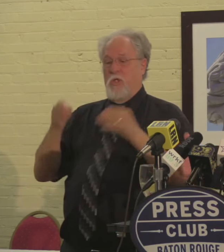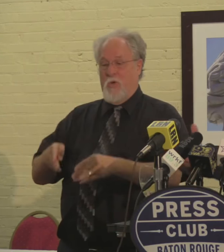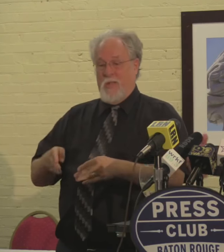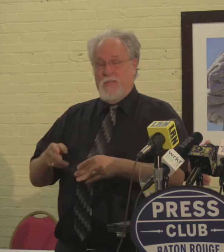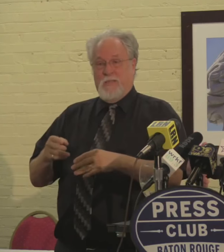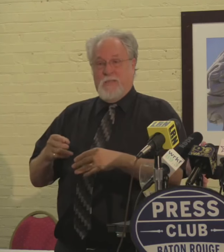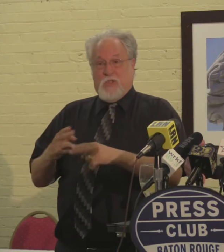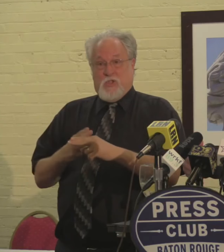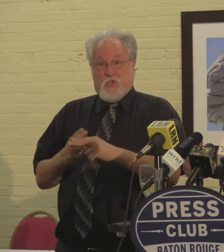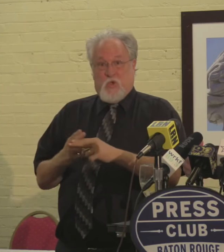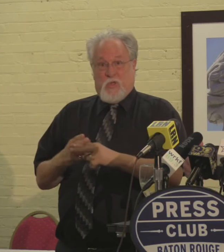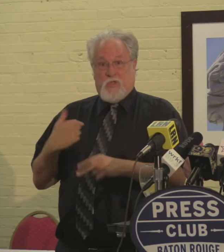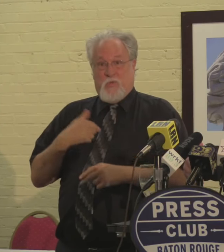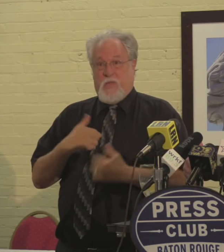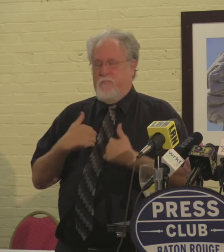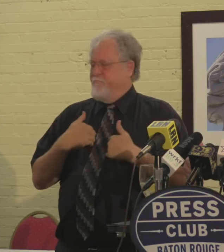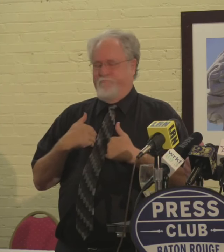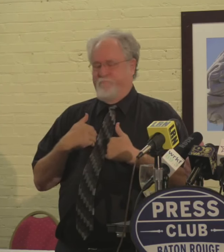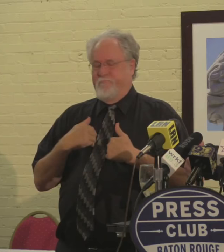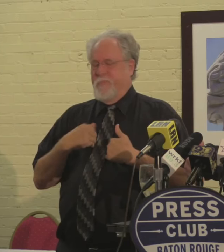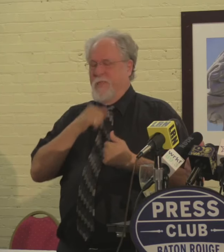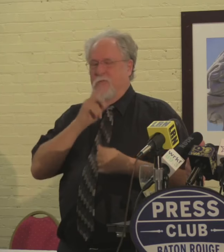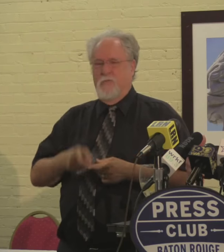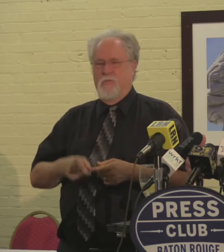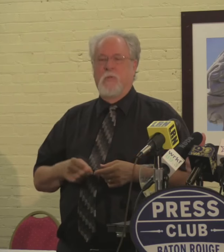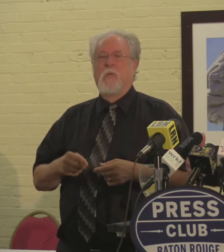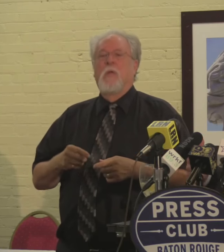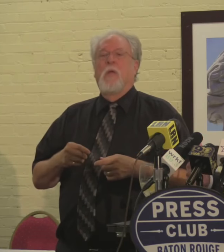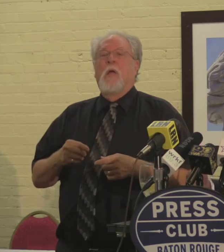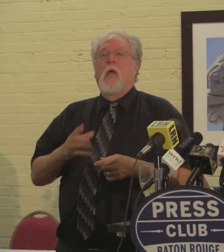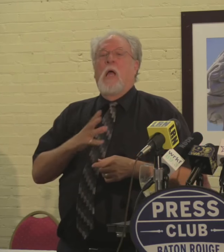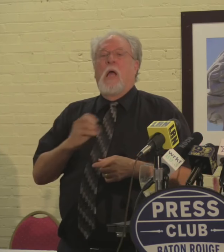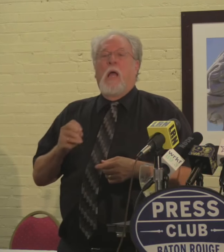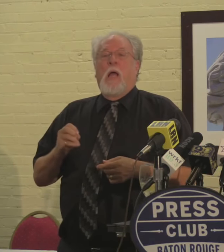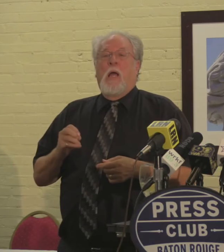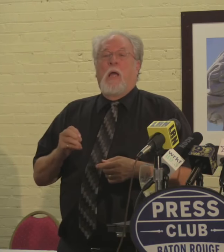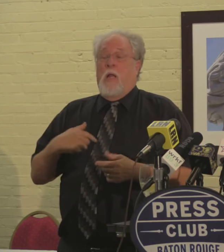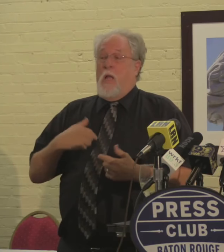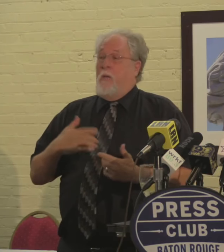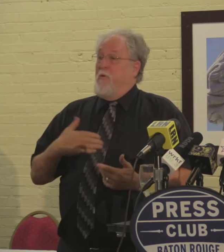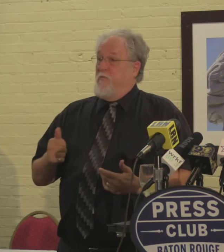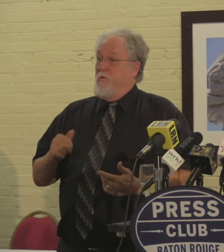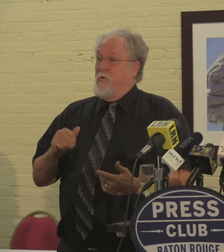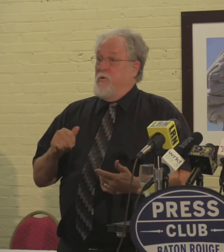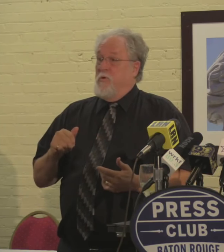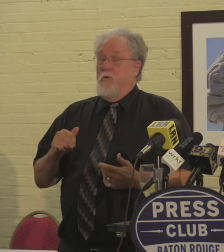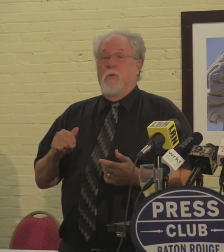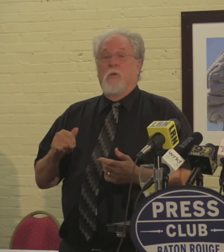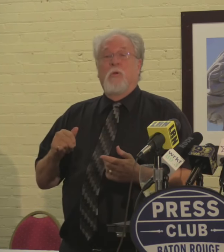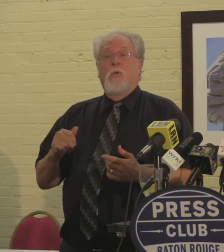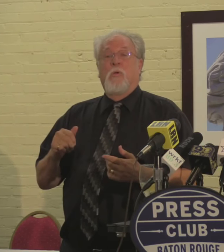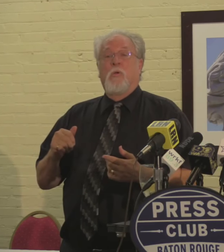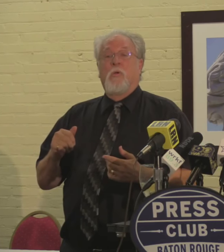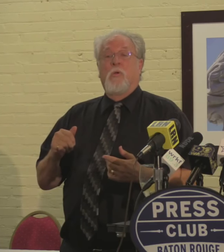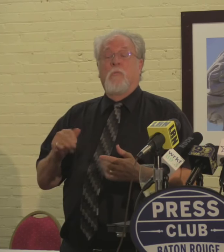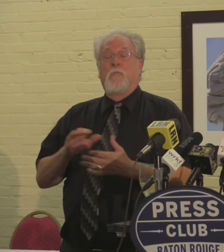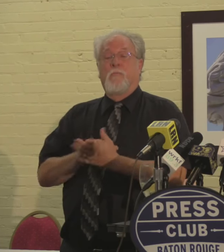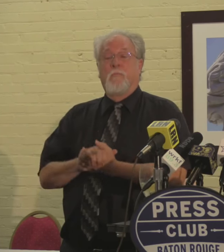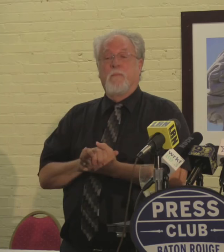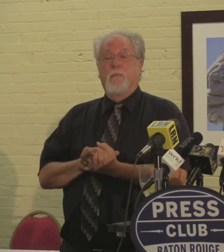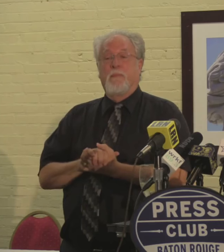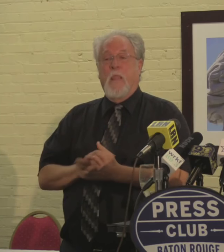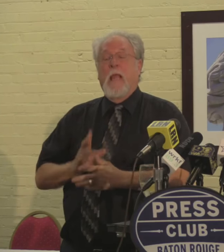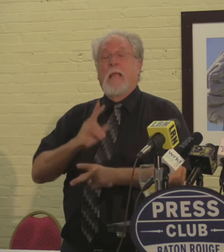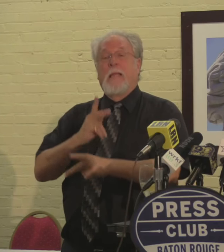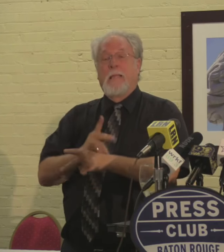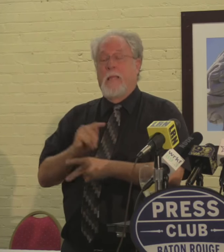the shortfall that we're talking about, that is not true. And so what I would prefer that we do is that we